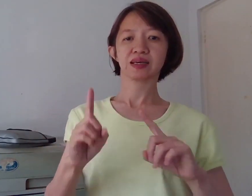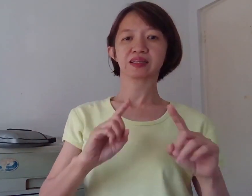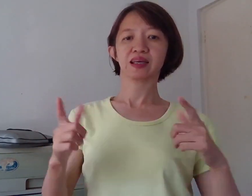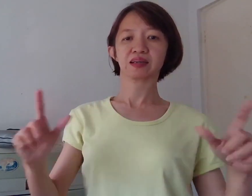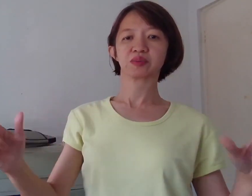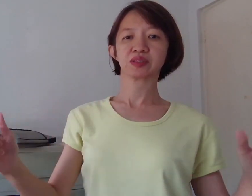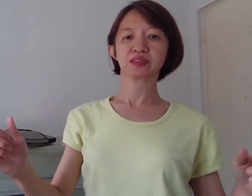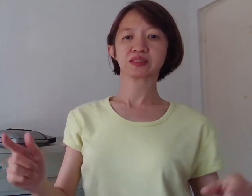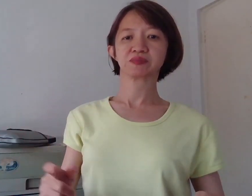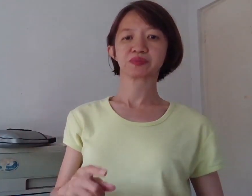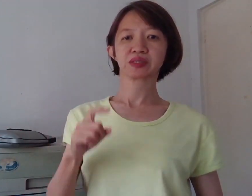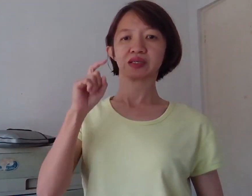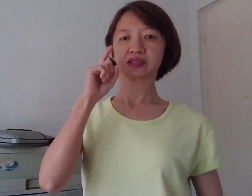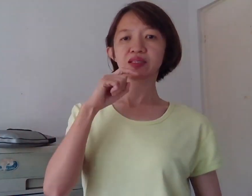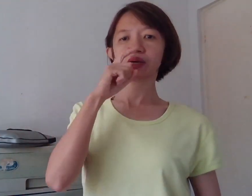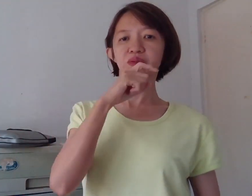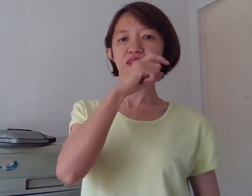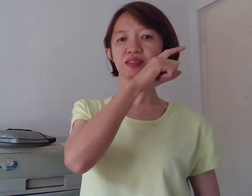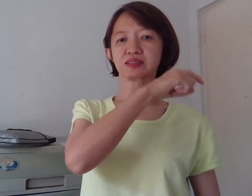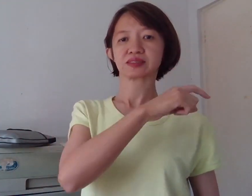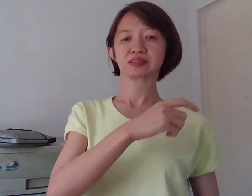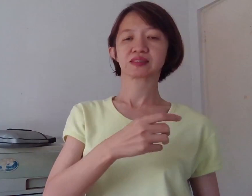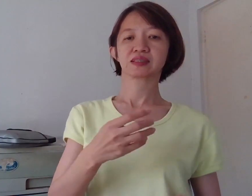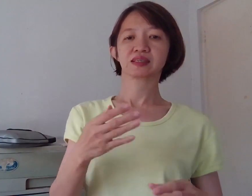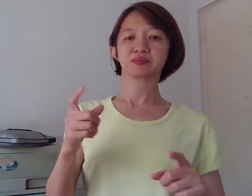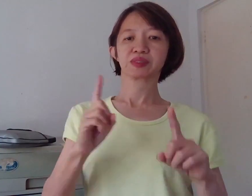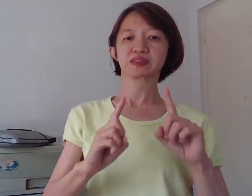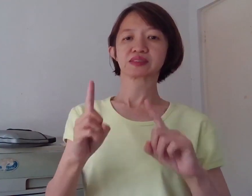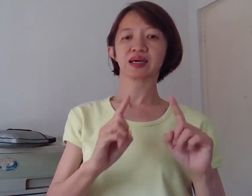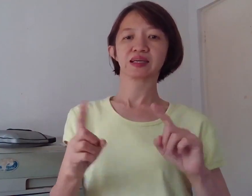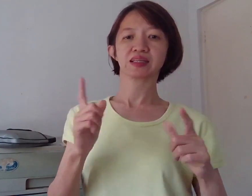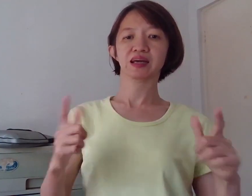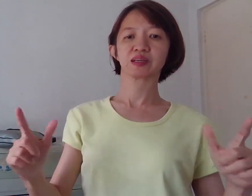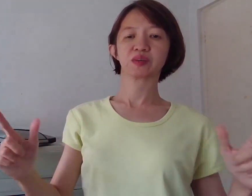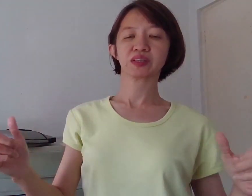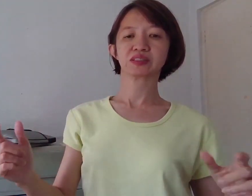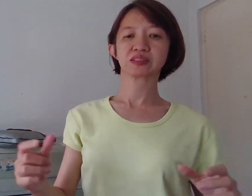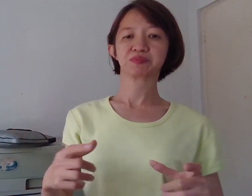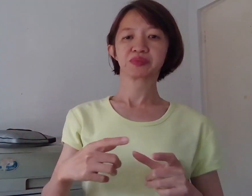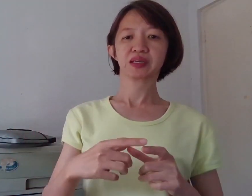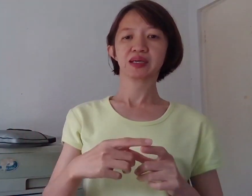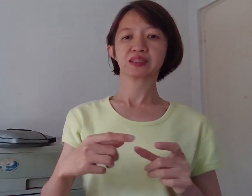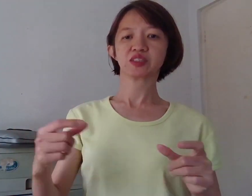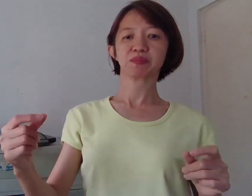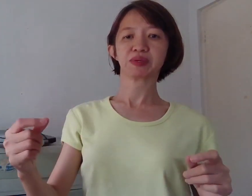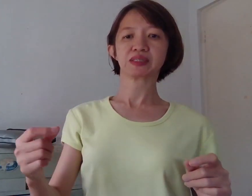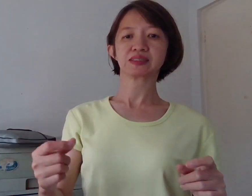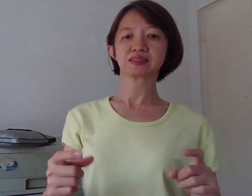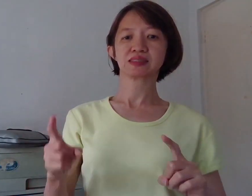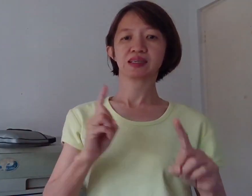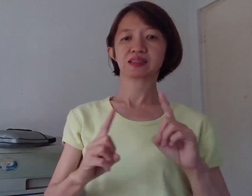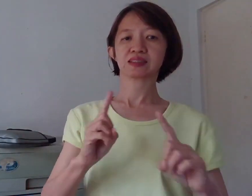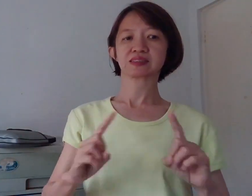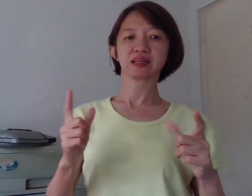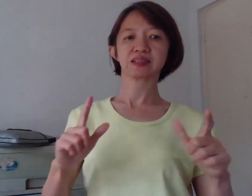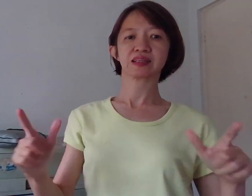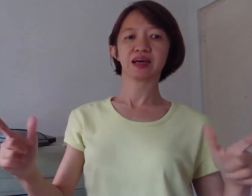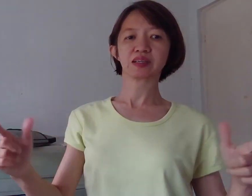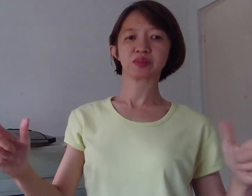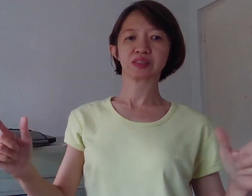Sign Language, Taiwanese Sign Language, and Japanese Sign